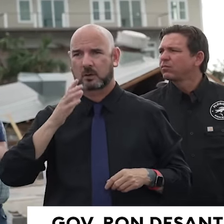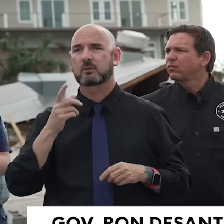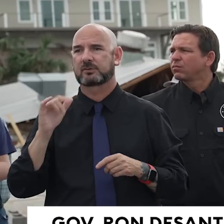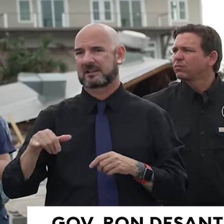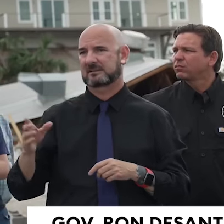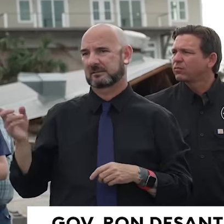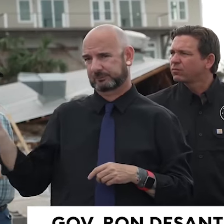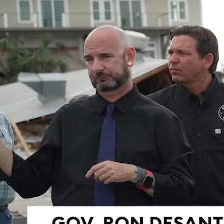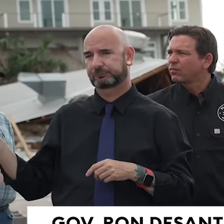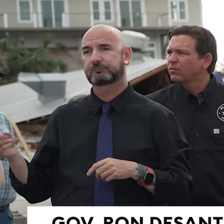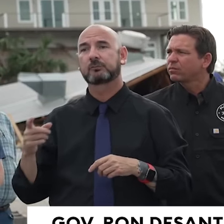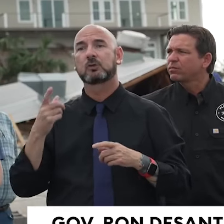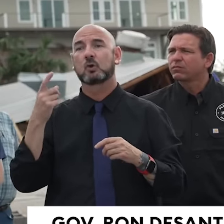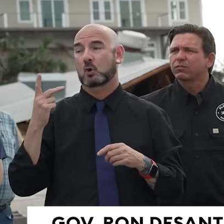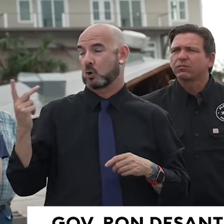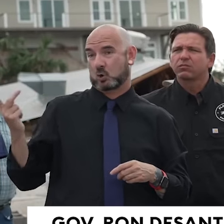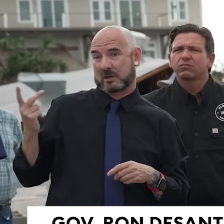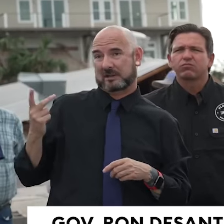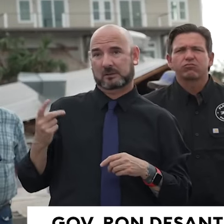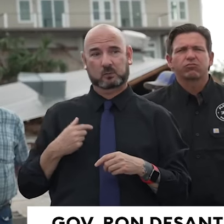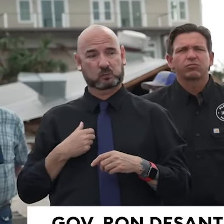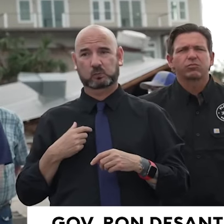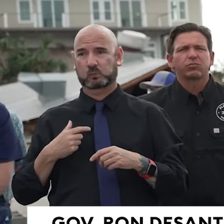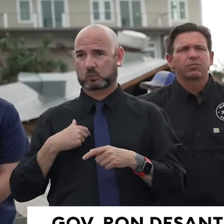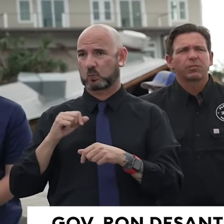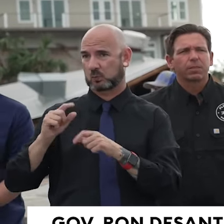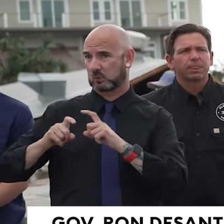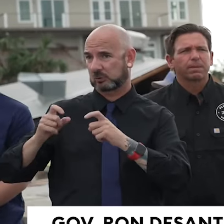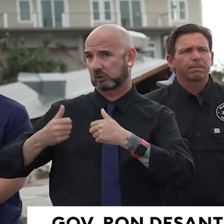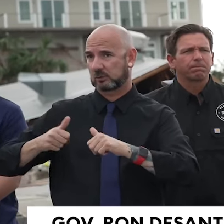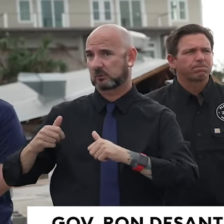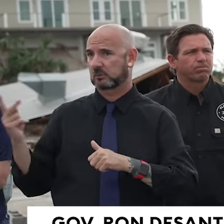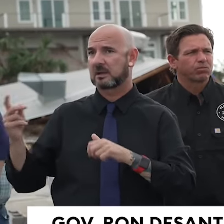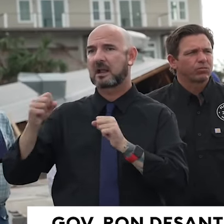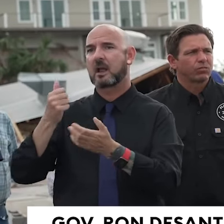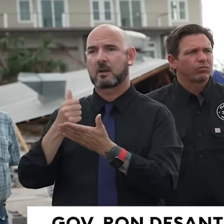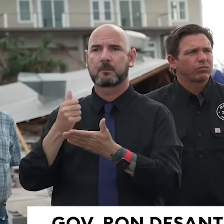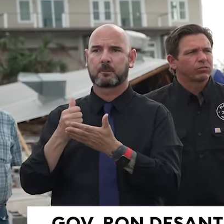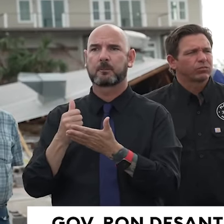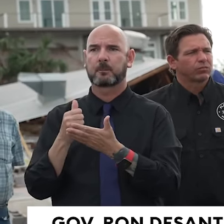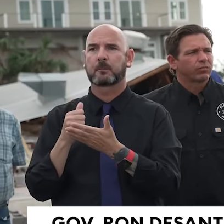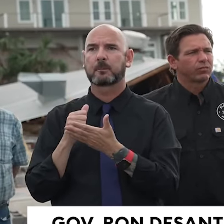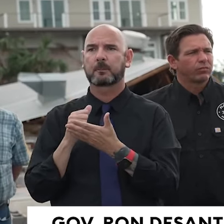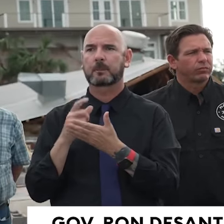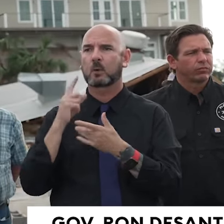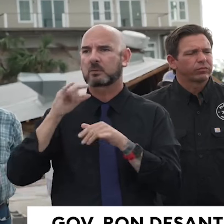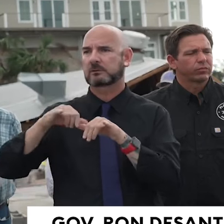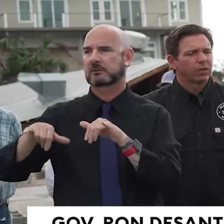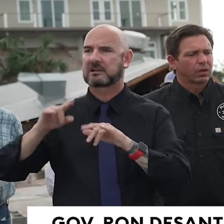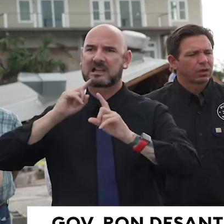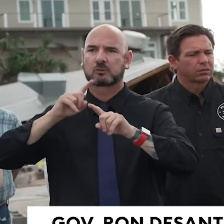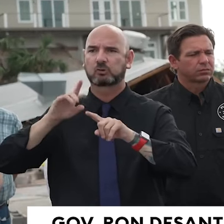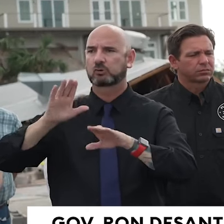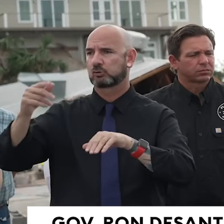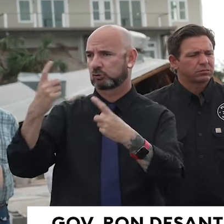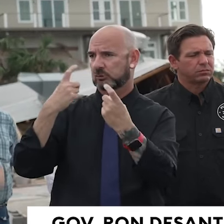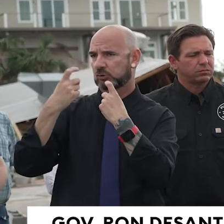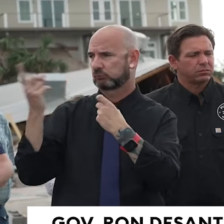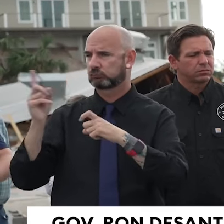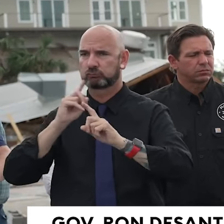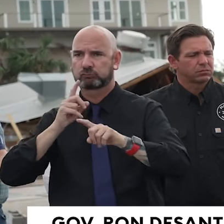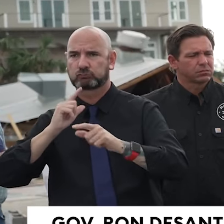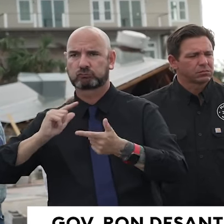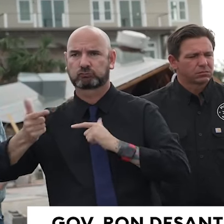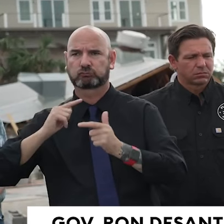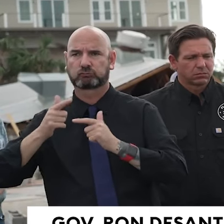and I leave, you have questions, these 2 guys can help you out. They will sit here and answer as many questions as you want them to answer. Governor,